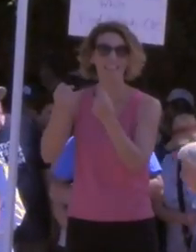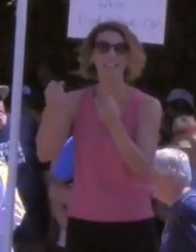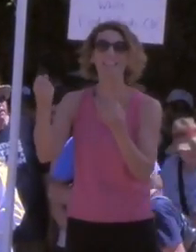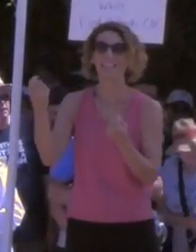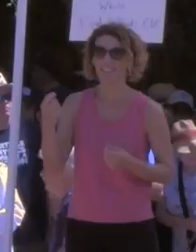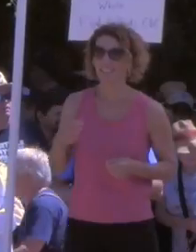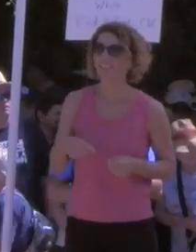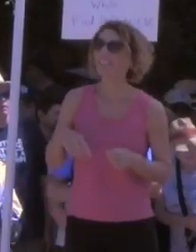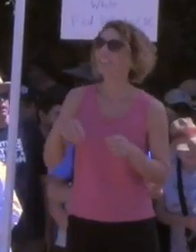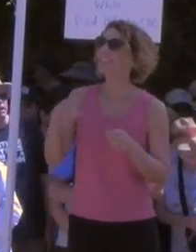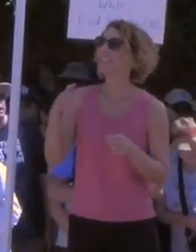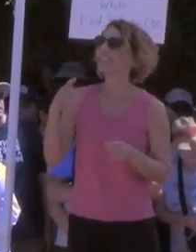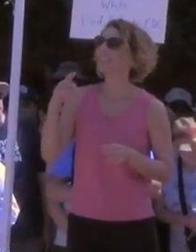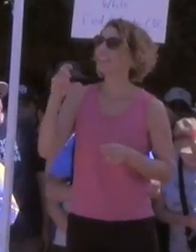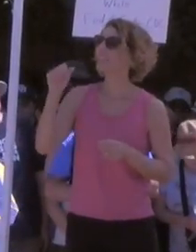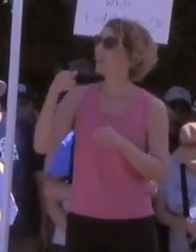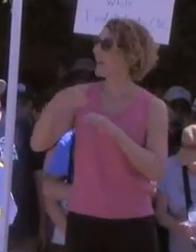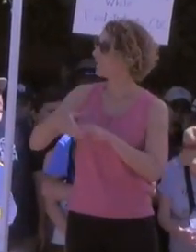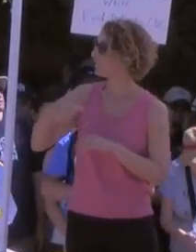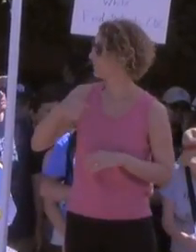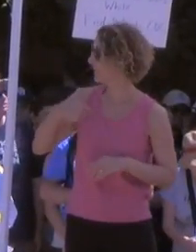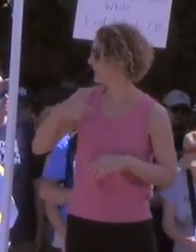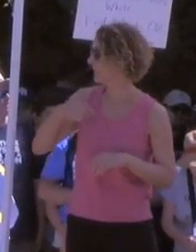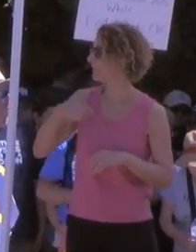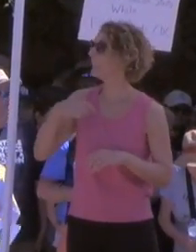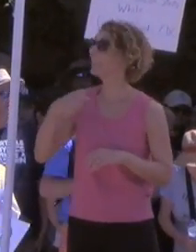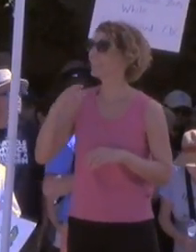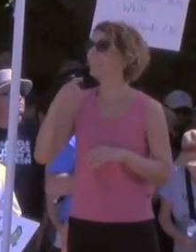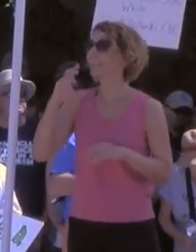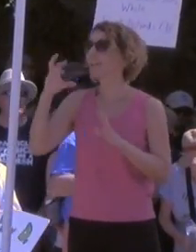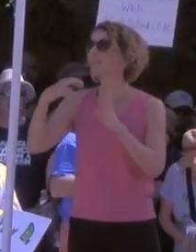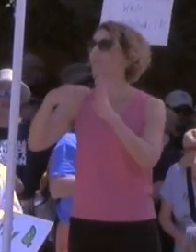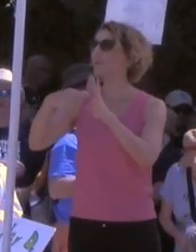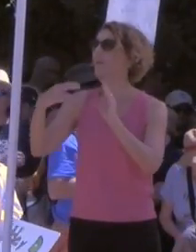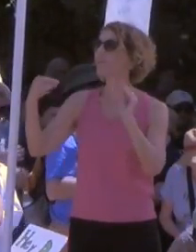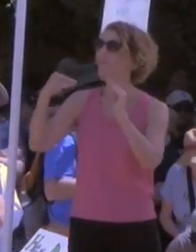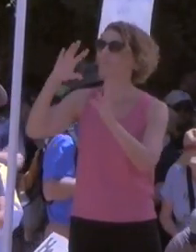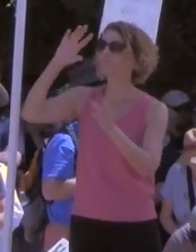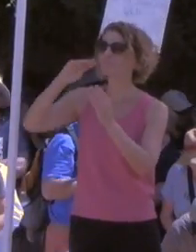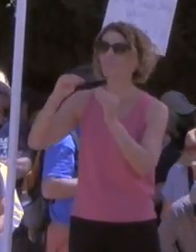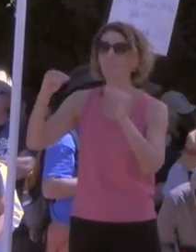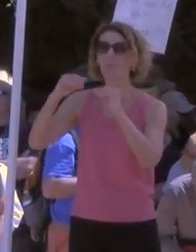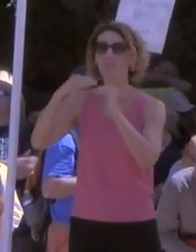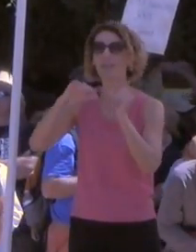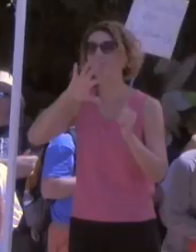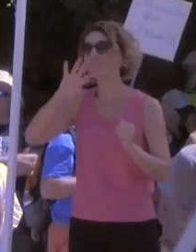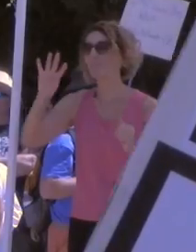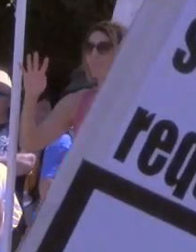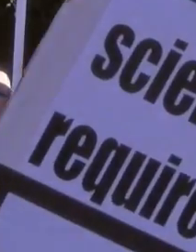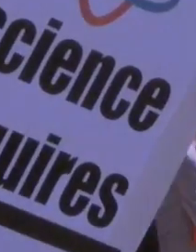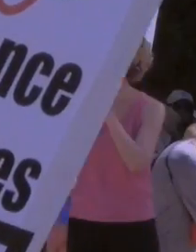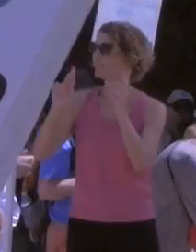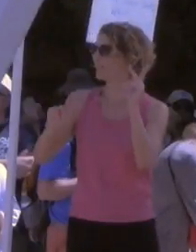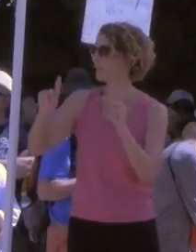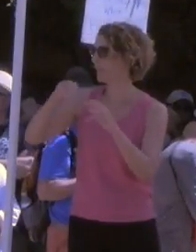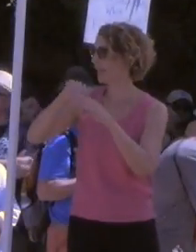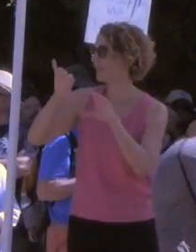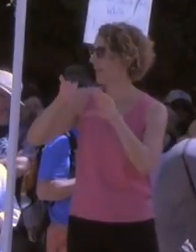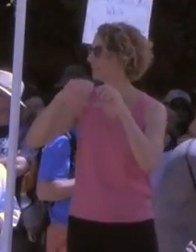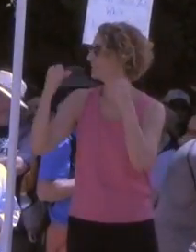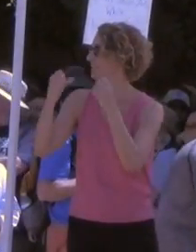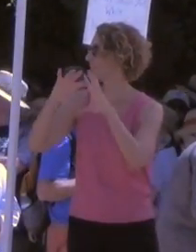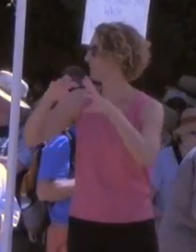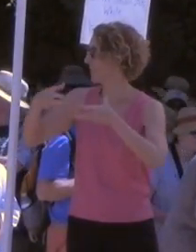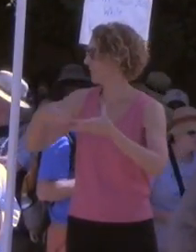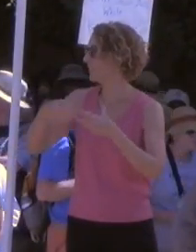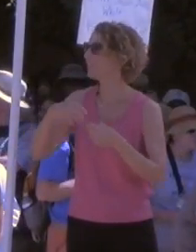me are representing this more than 54,000 person society. And